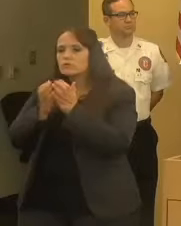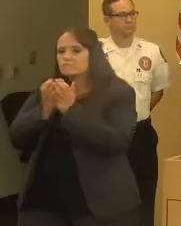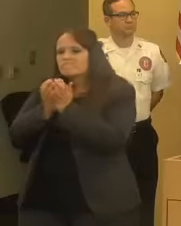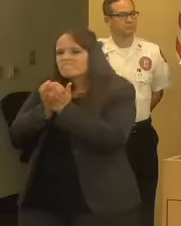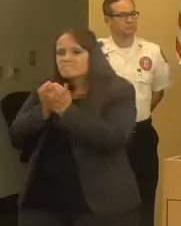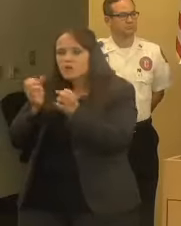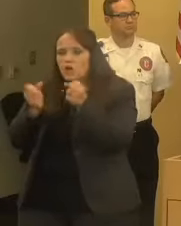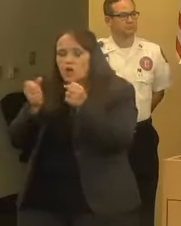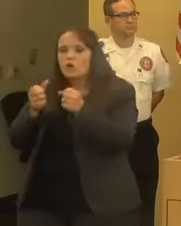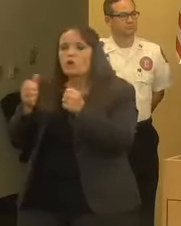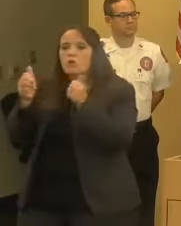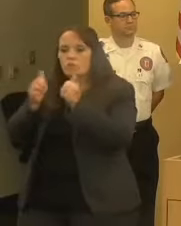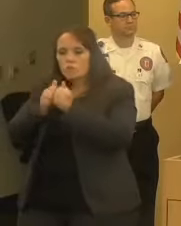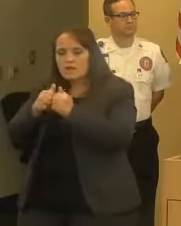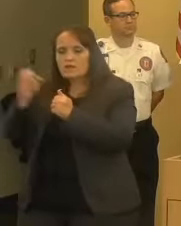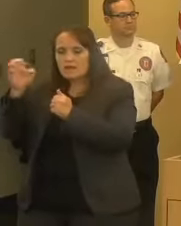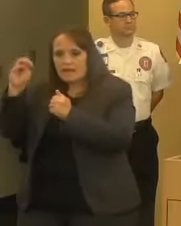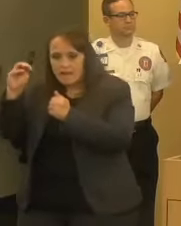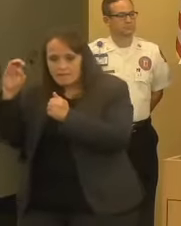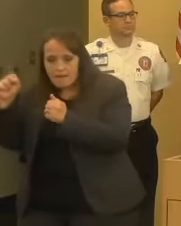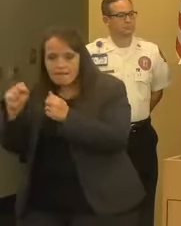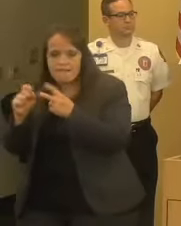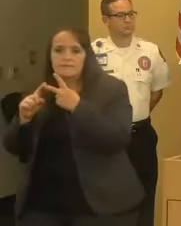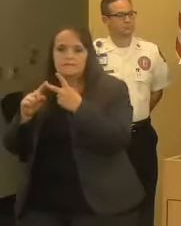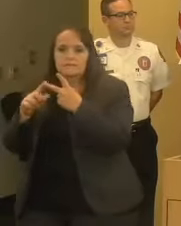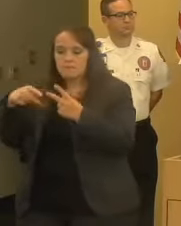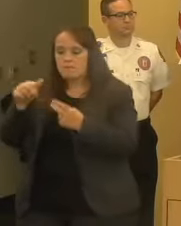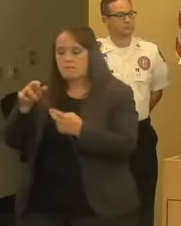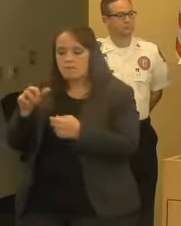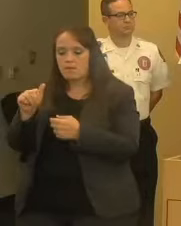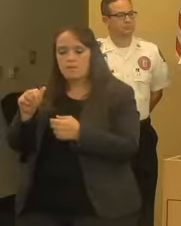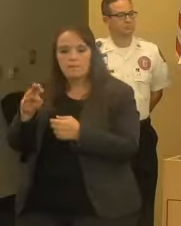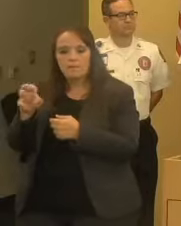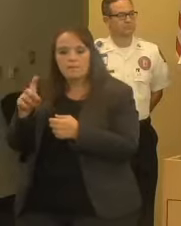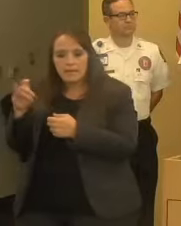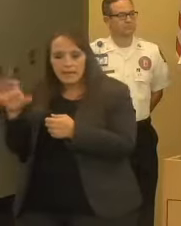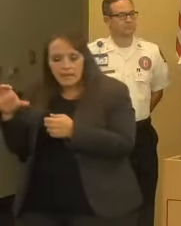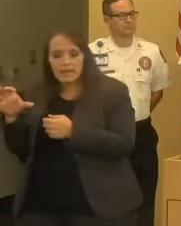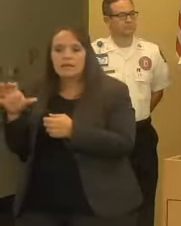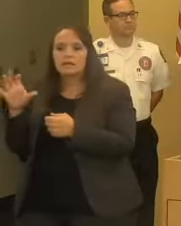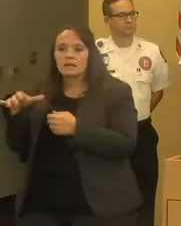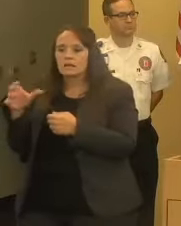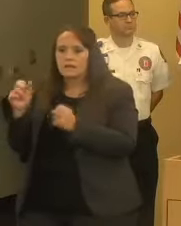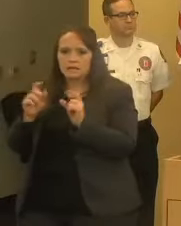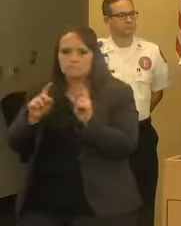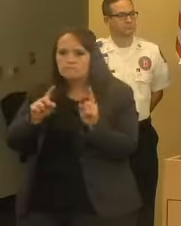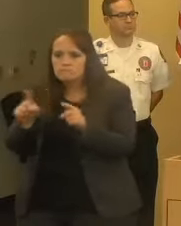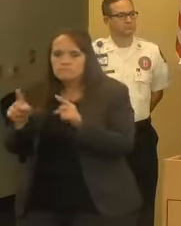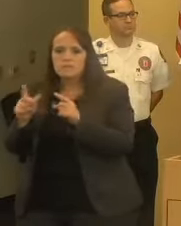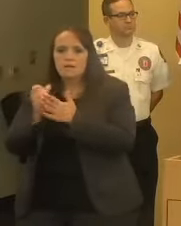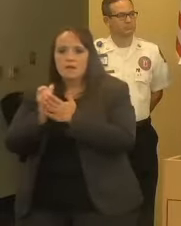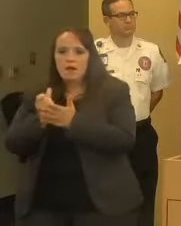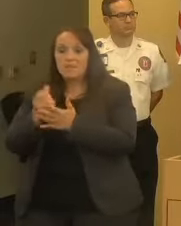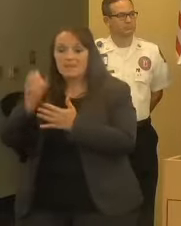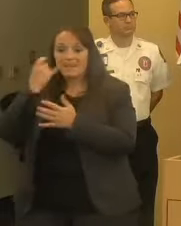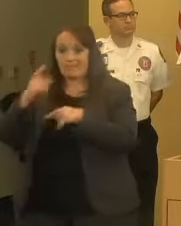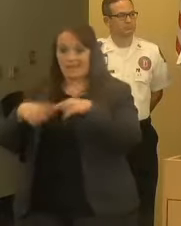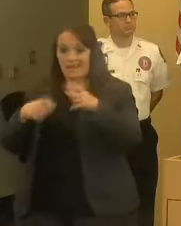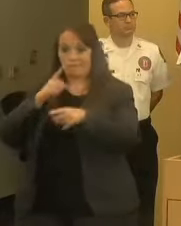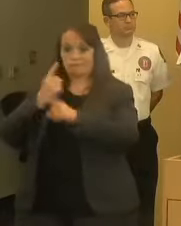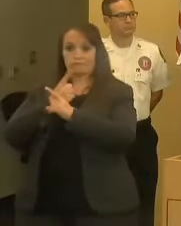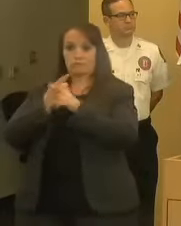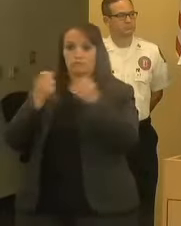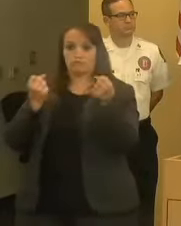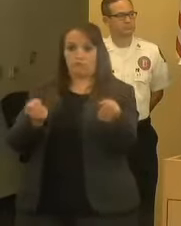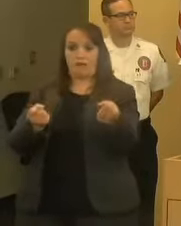paramedic, and public works employee in the event to access emergency calls cannot be reached by traditional first